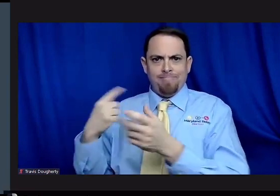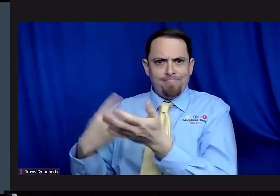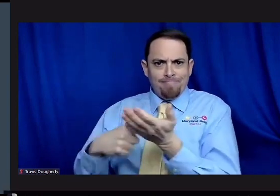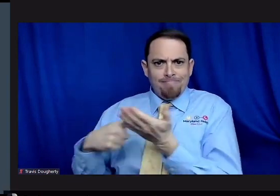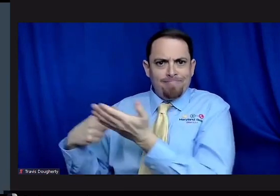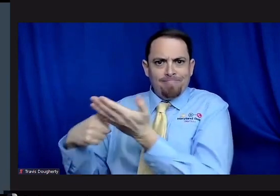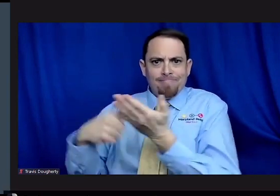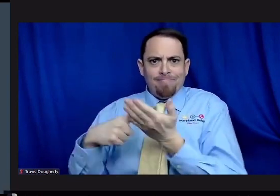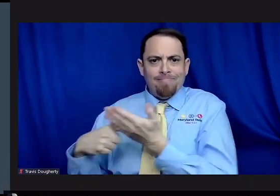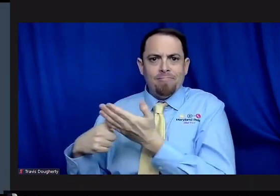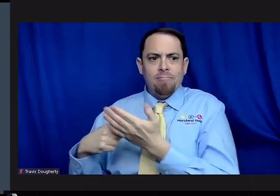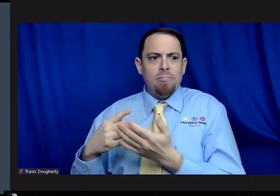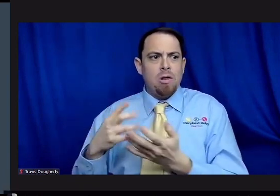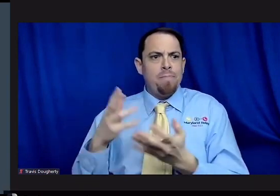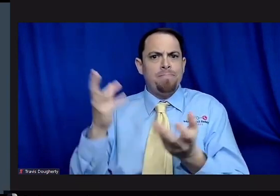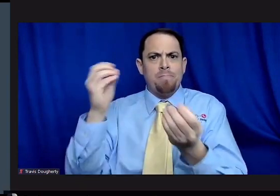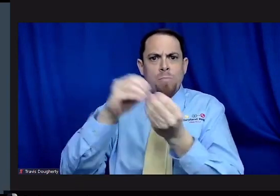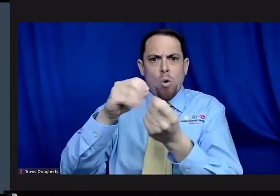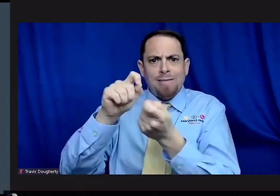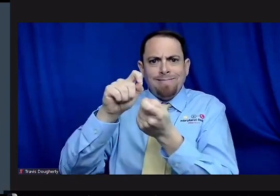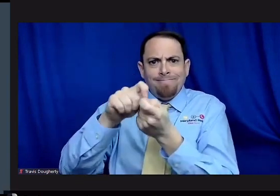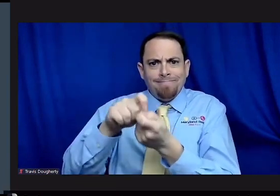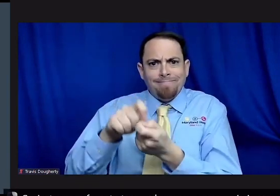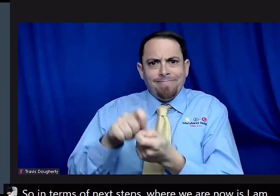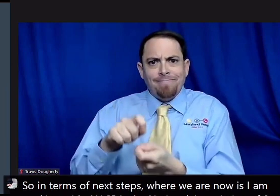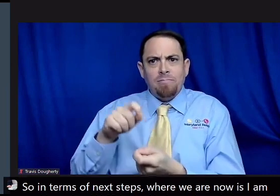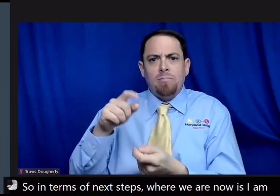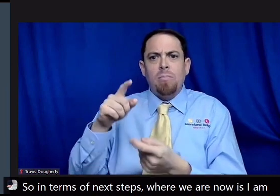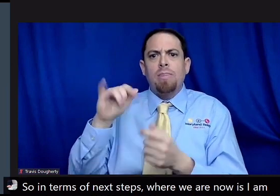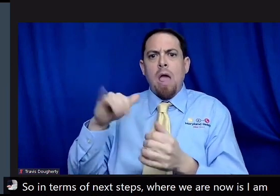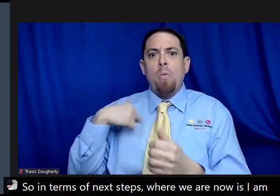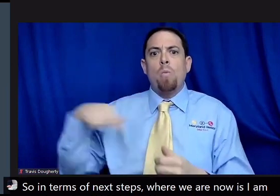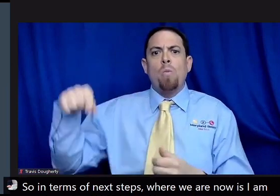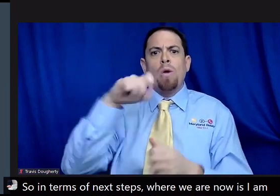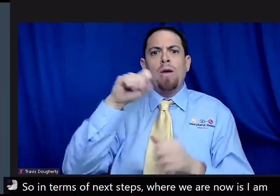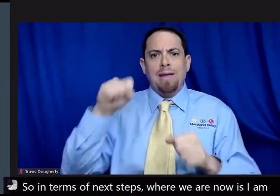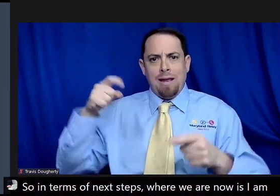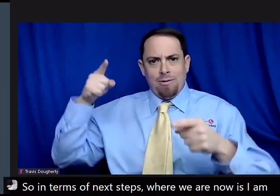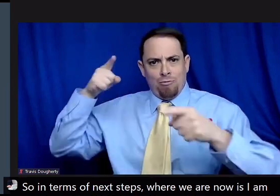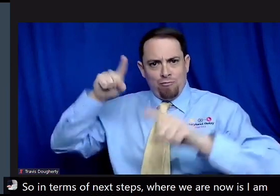Association of State Relay Administrators, and we are in conversations